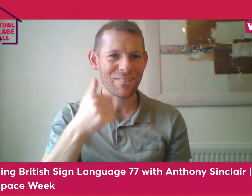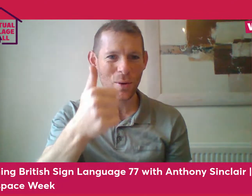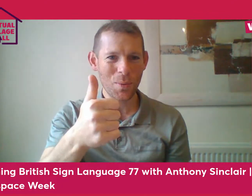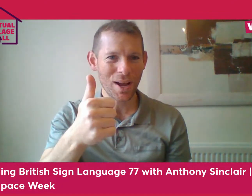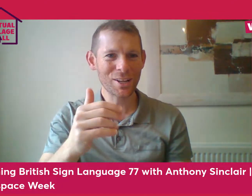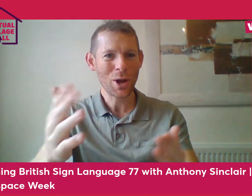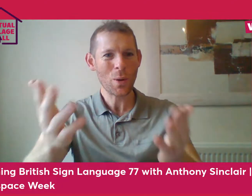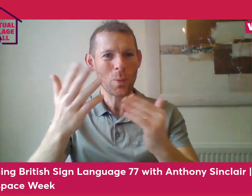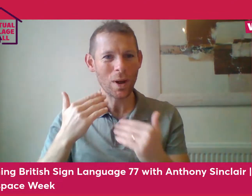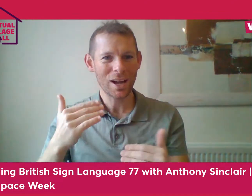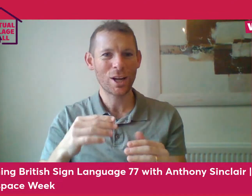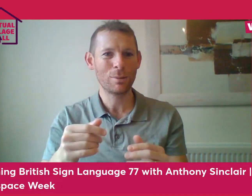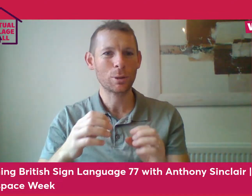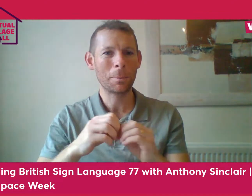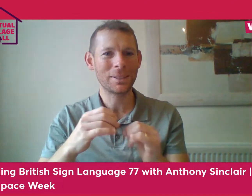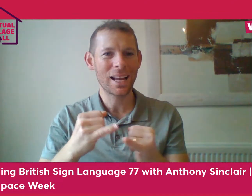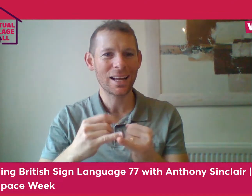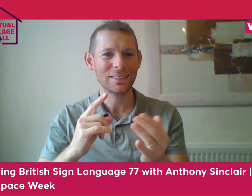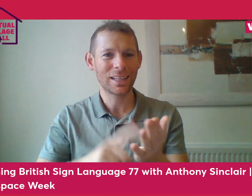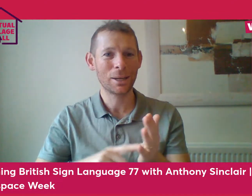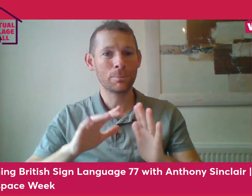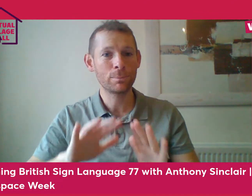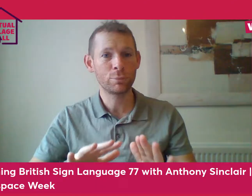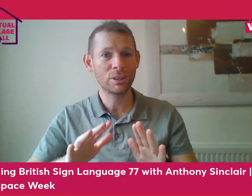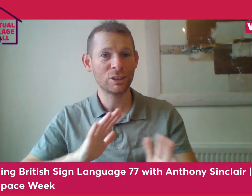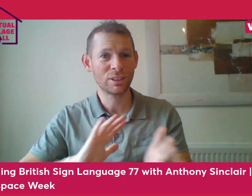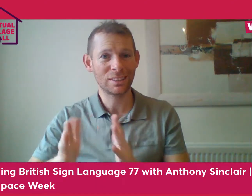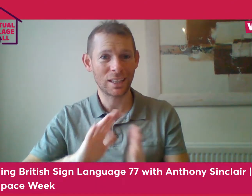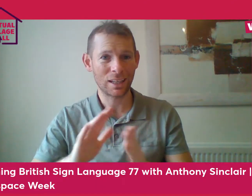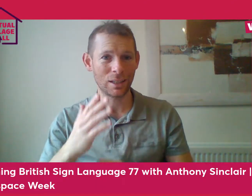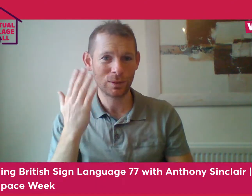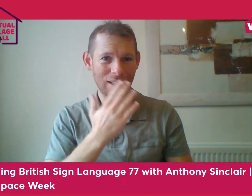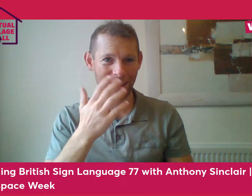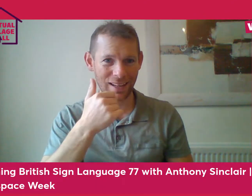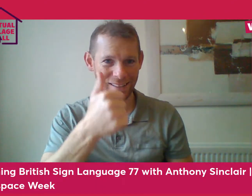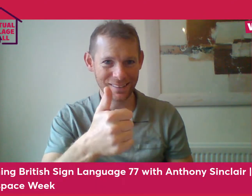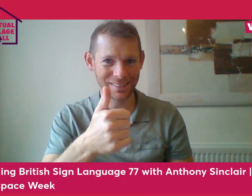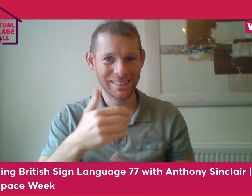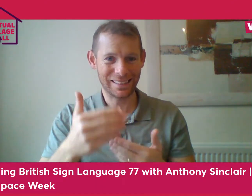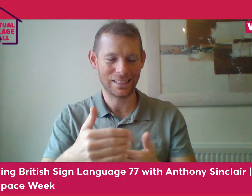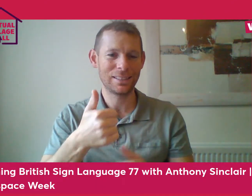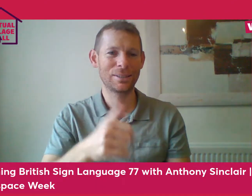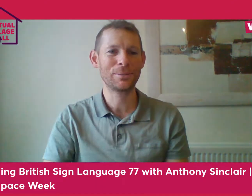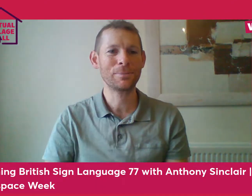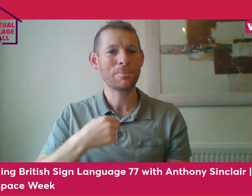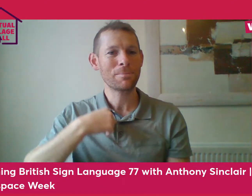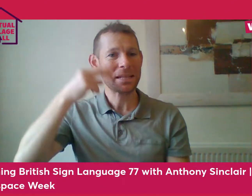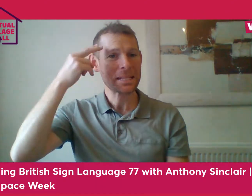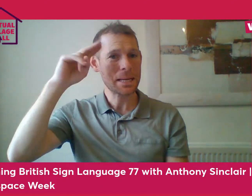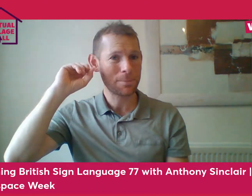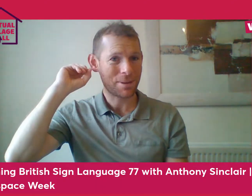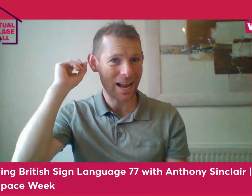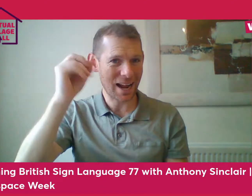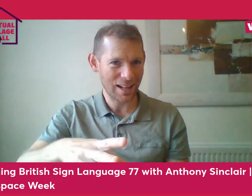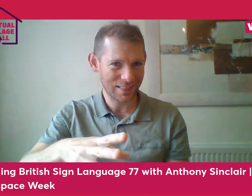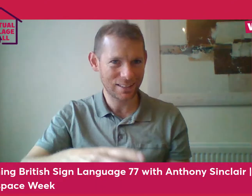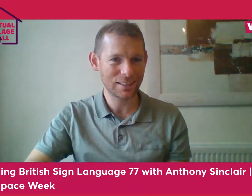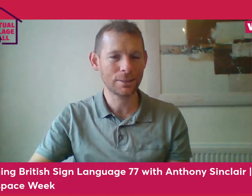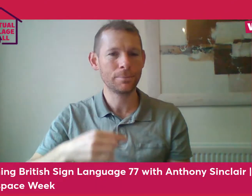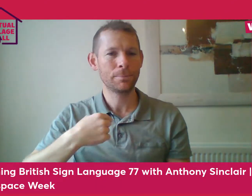Hello everyone, you are very welcome to our BSL British Sign Language class today. My name is